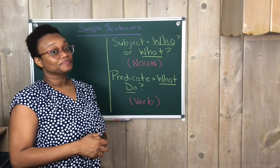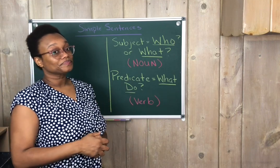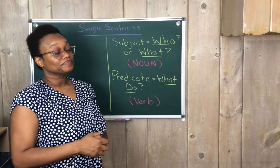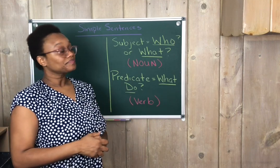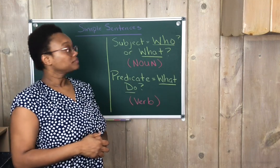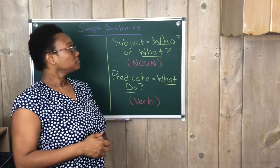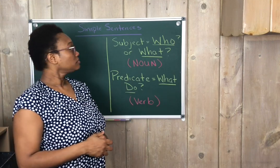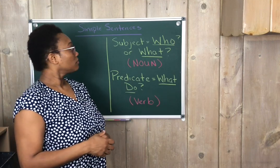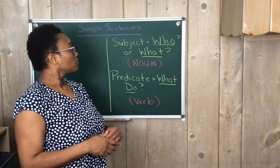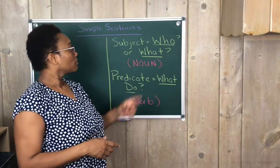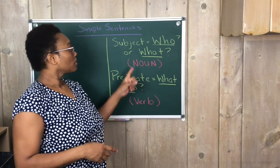idea.